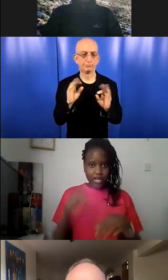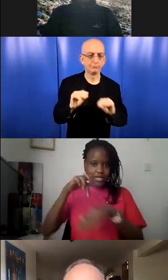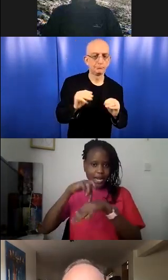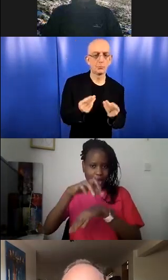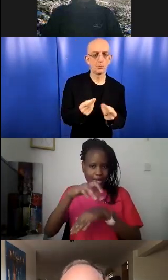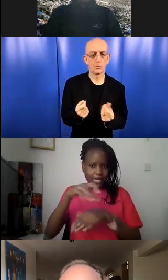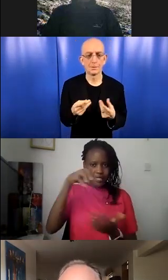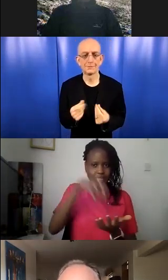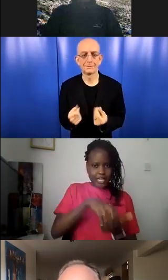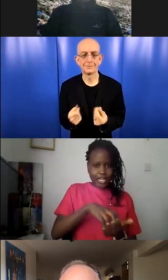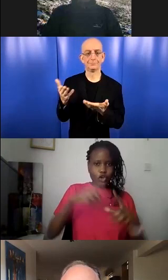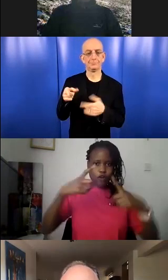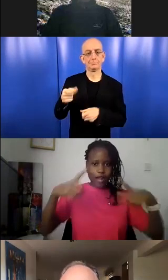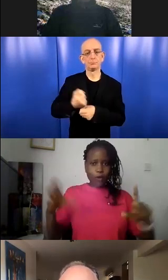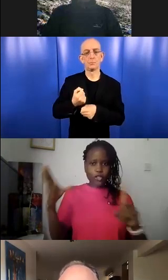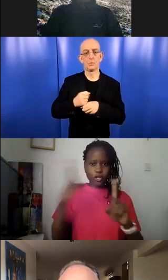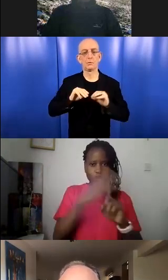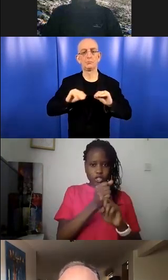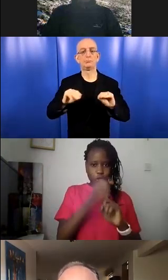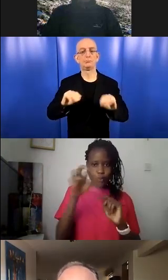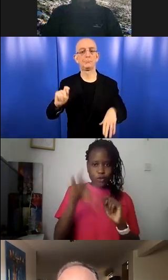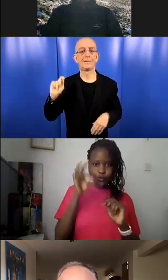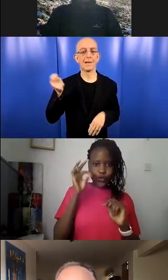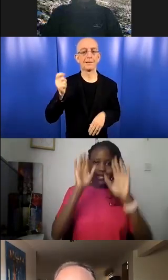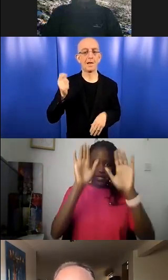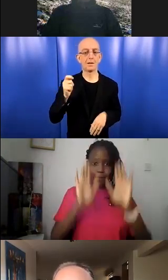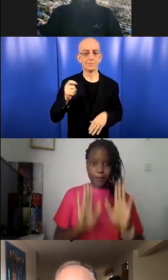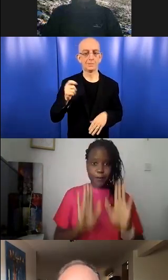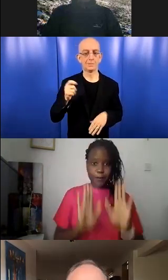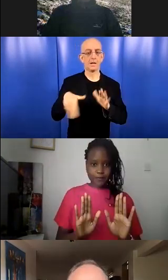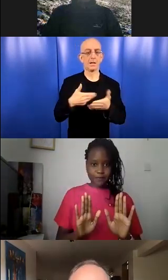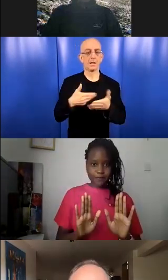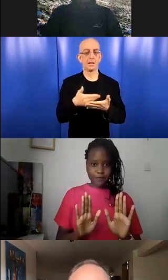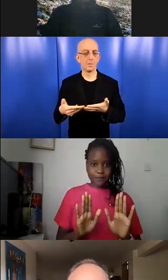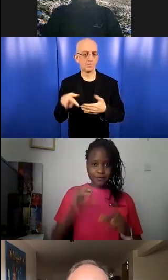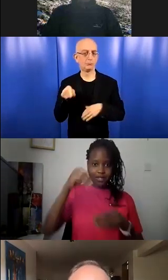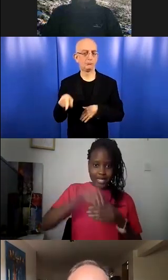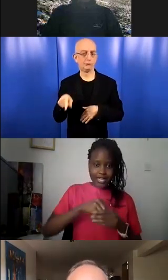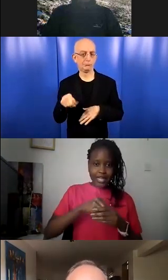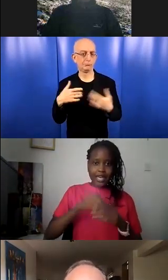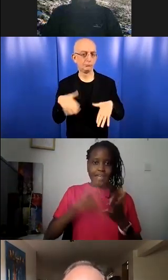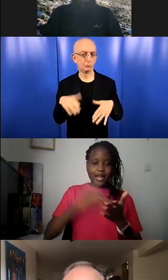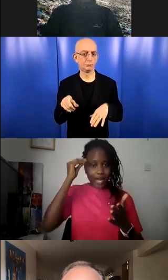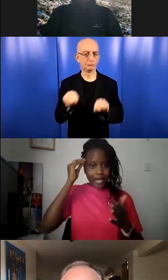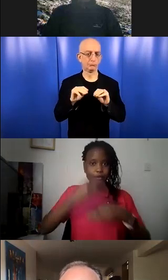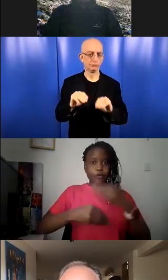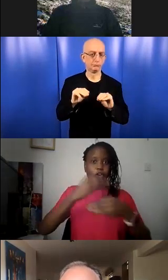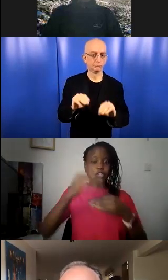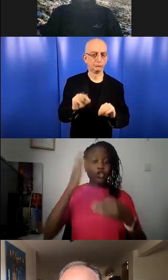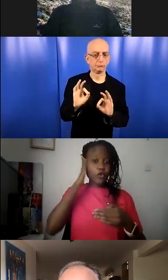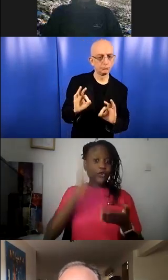of language acquisition, which we find is critically important in the learning progression of deaf learners